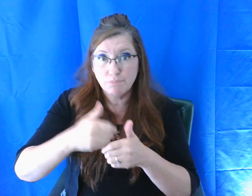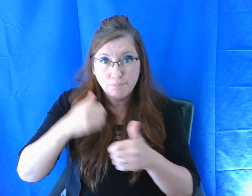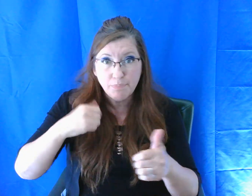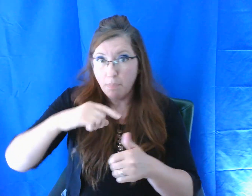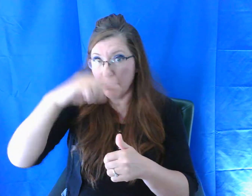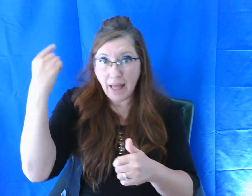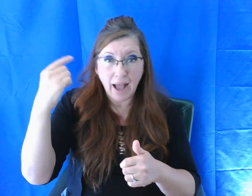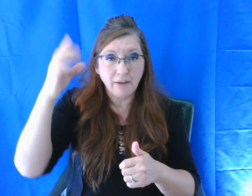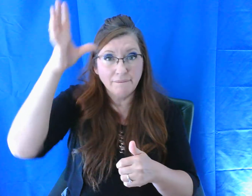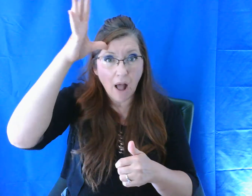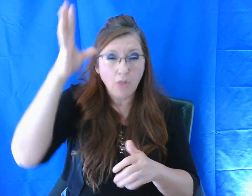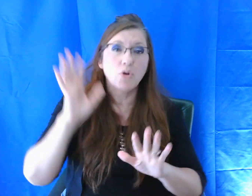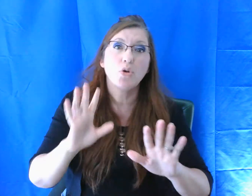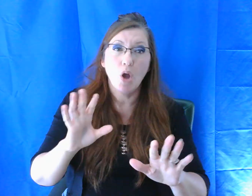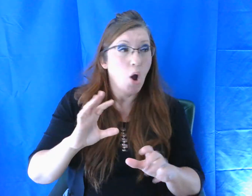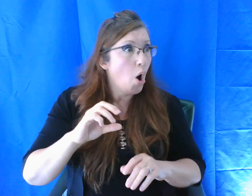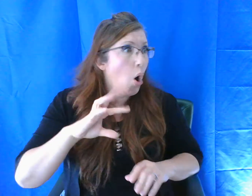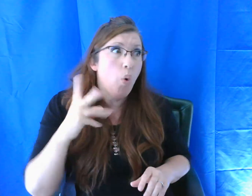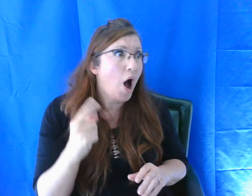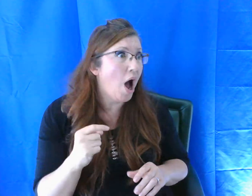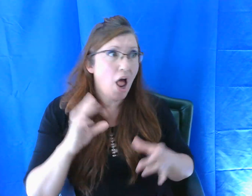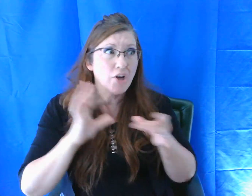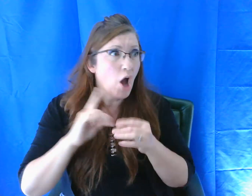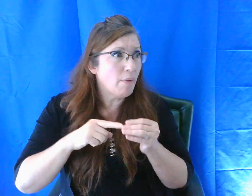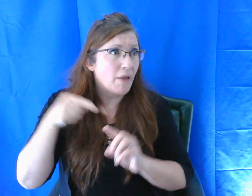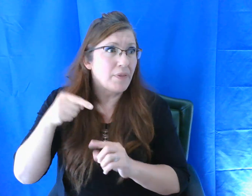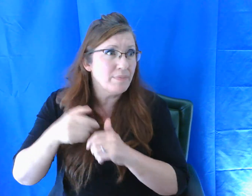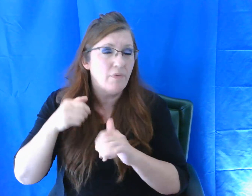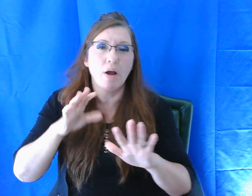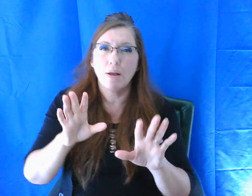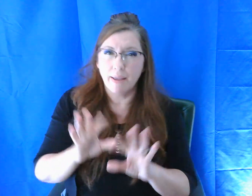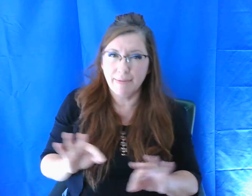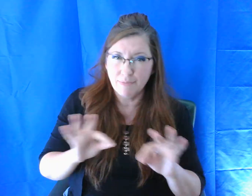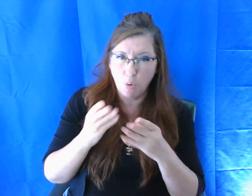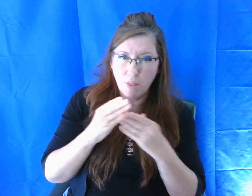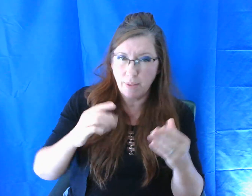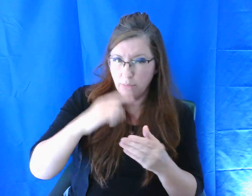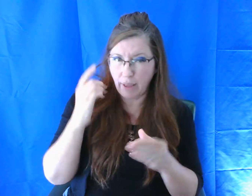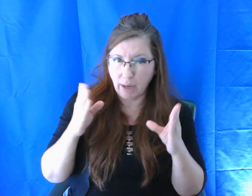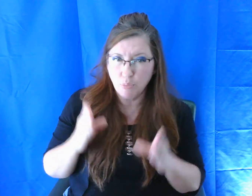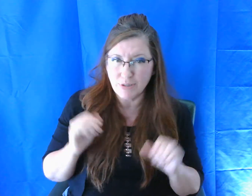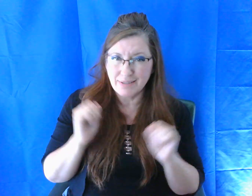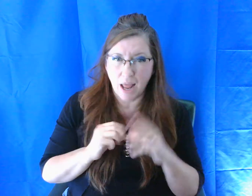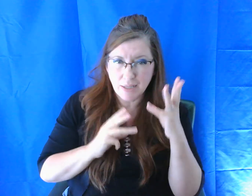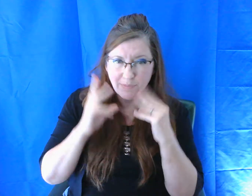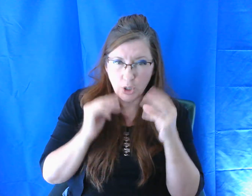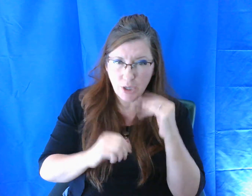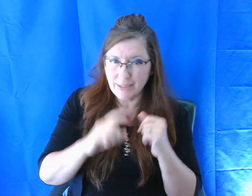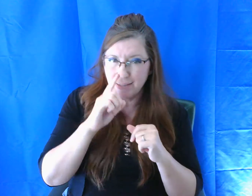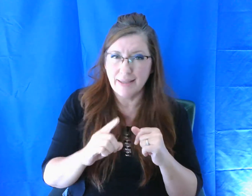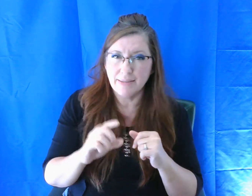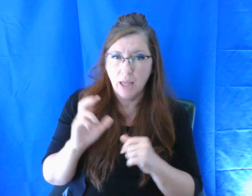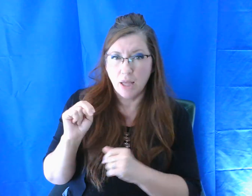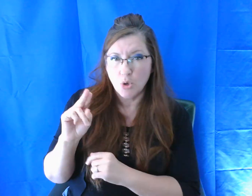another. Listen. Yes. The most important thing that a black person could experience is a nuclear family. If we take the father out of their